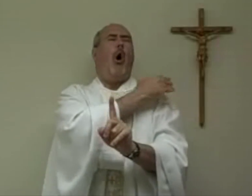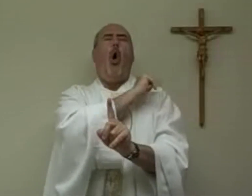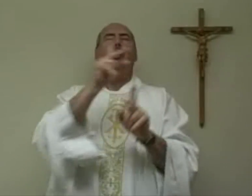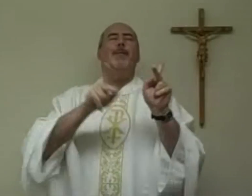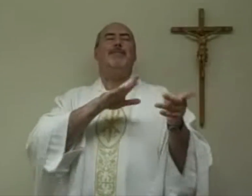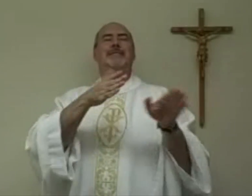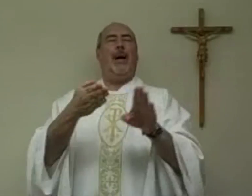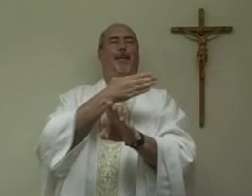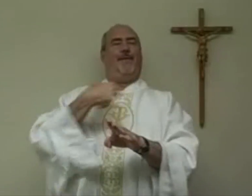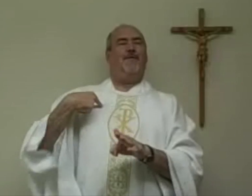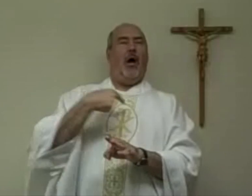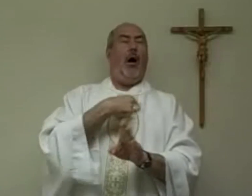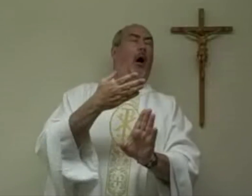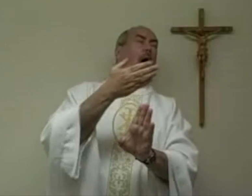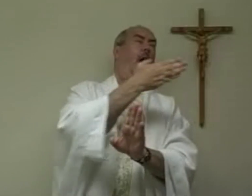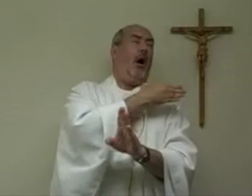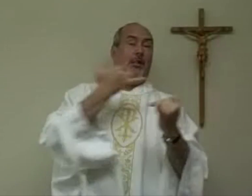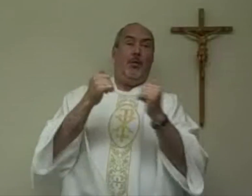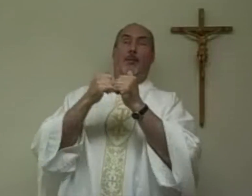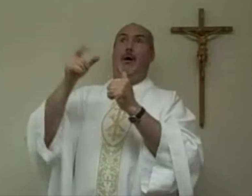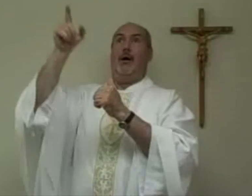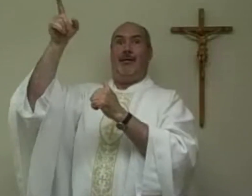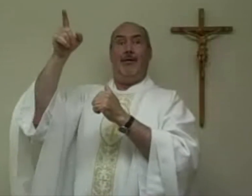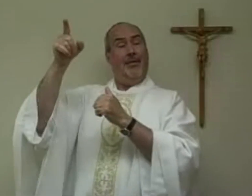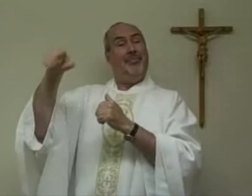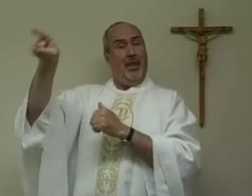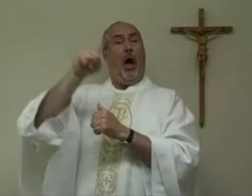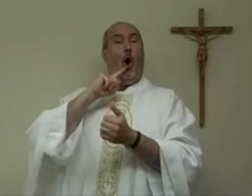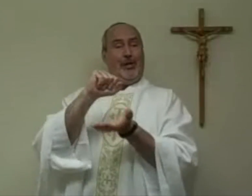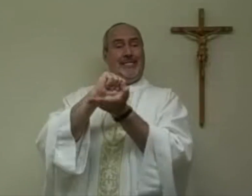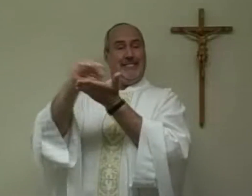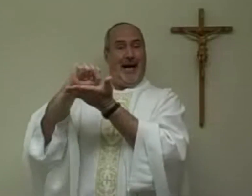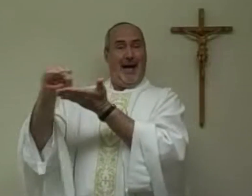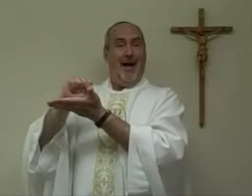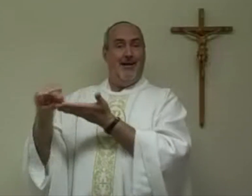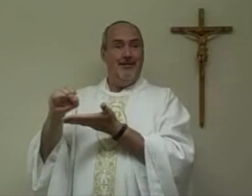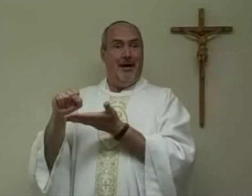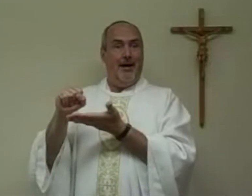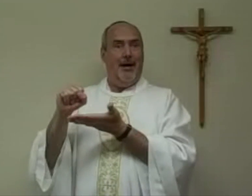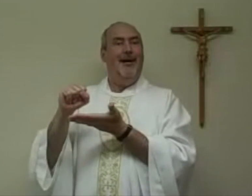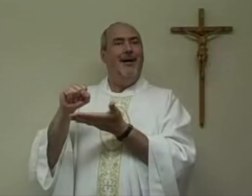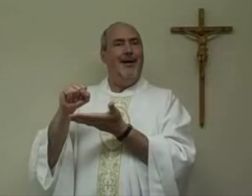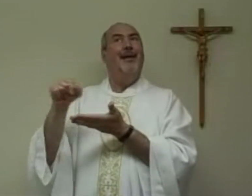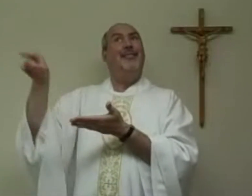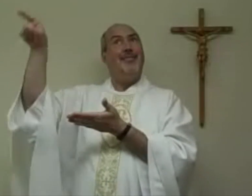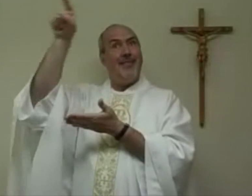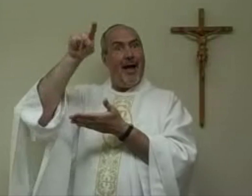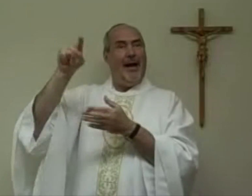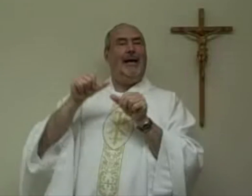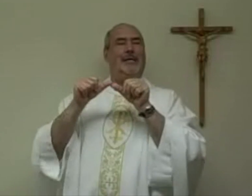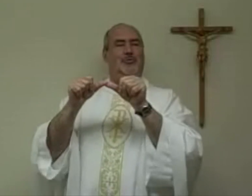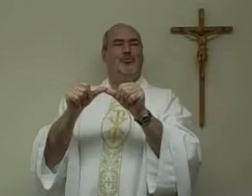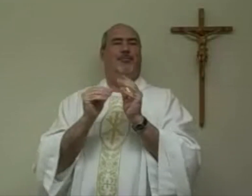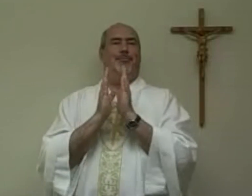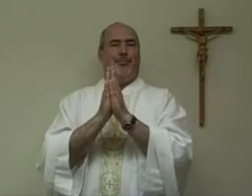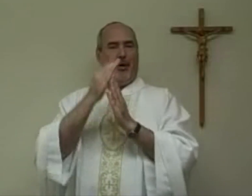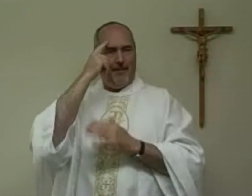but all people who have gone before us are in heaven with Jesus, and they are saints. And